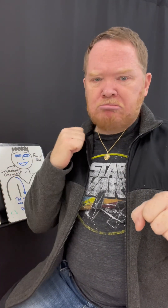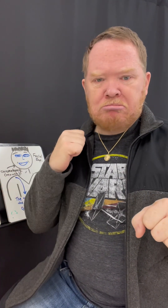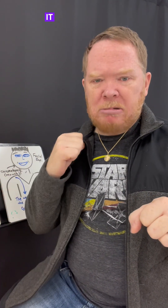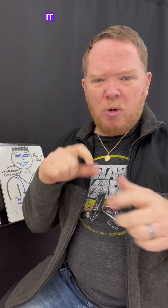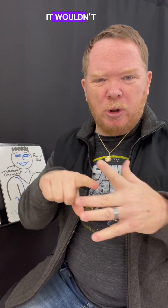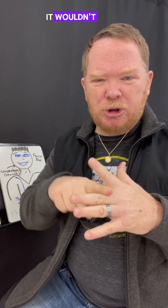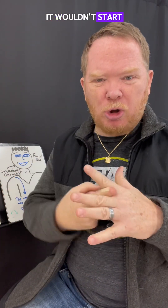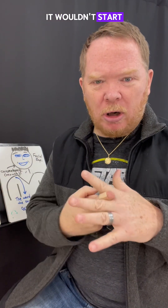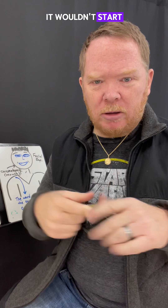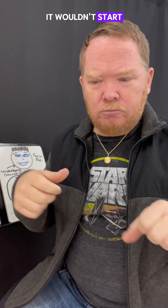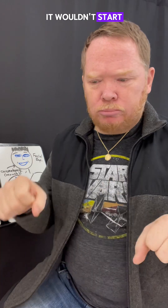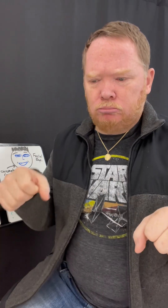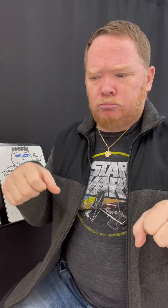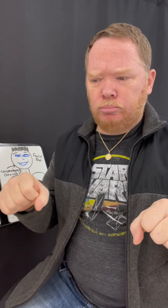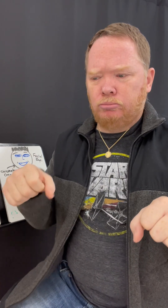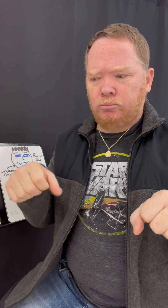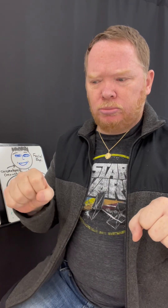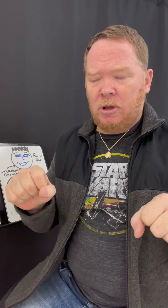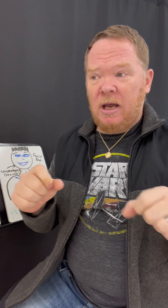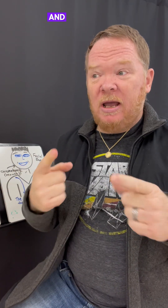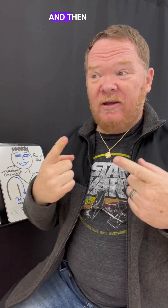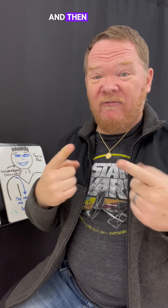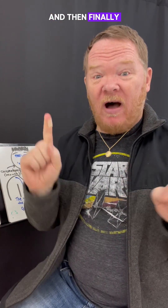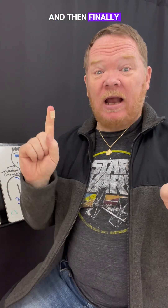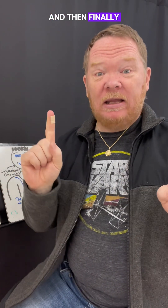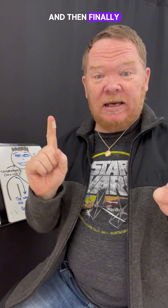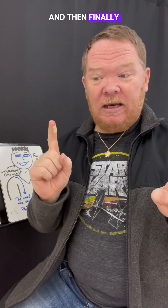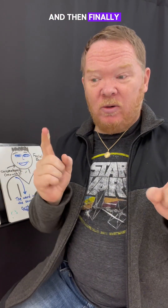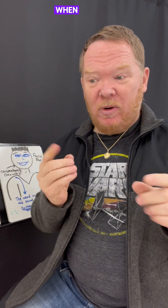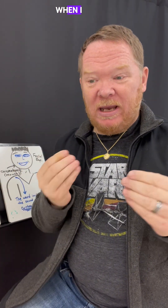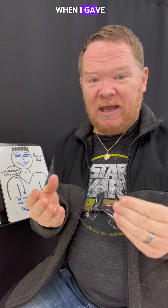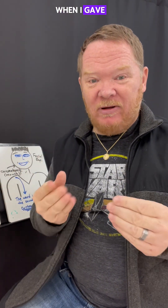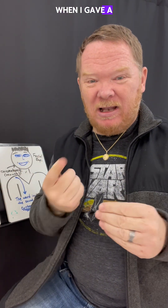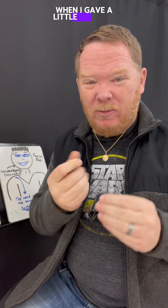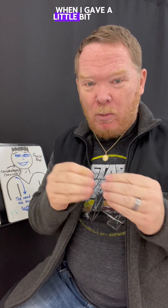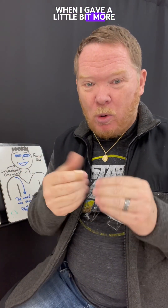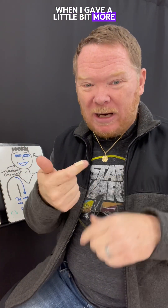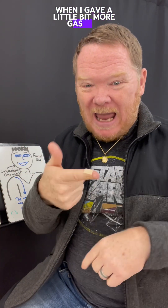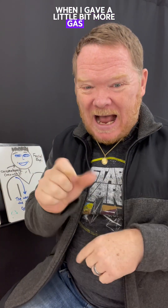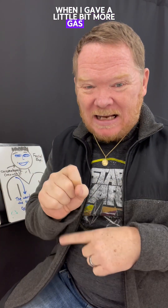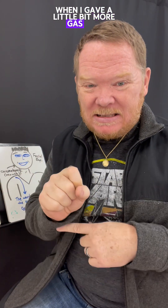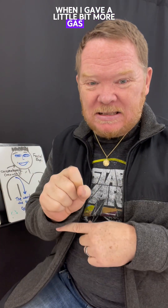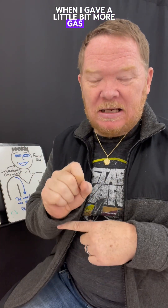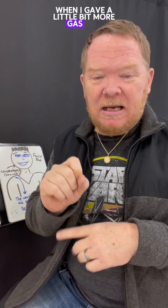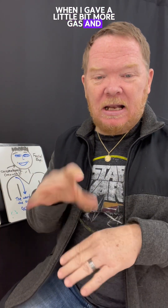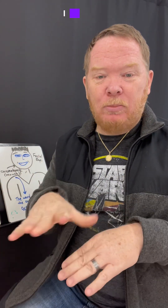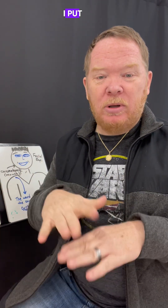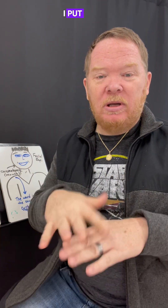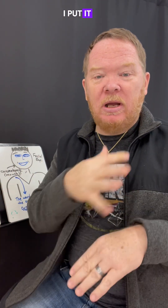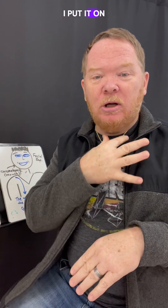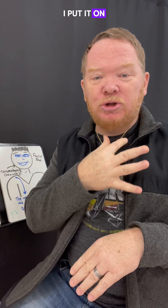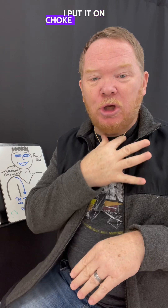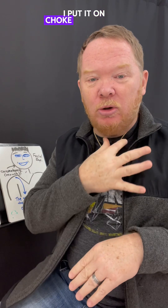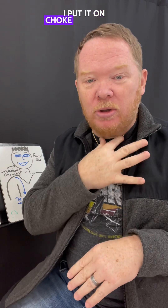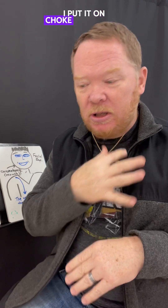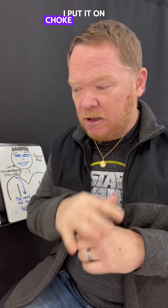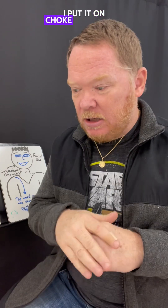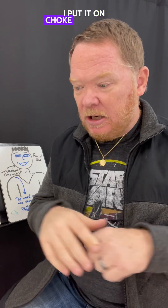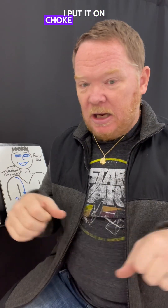it wouldn't start. And then finally, when I gave it a little bit more gas and I put it on choke, and it